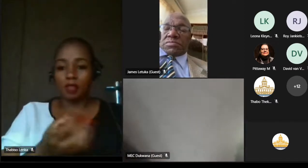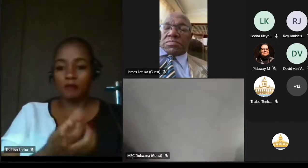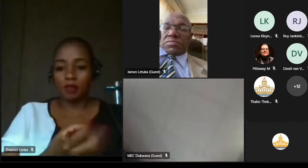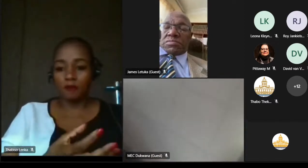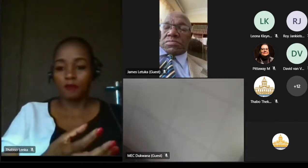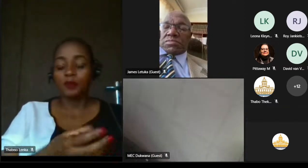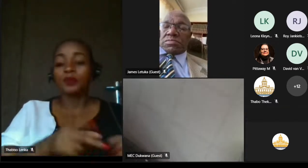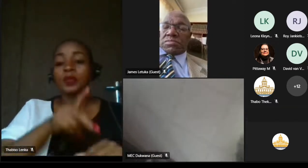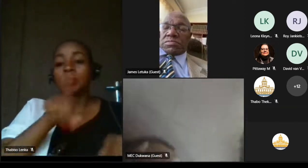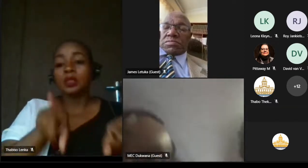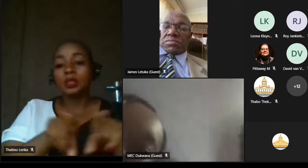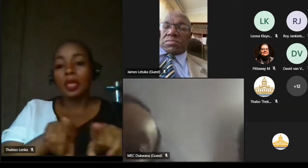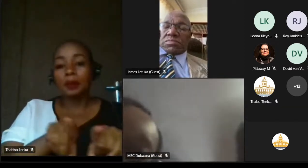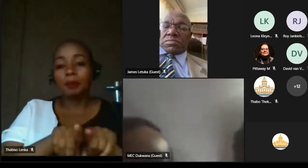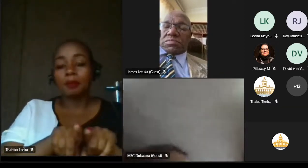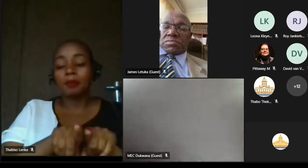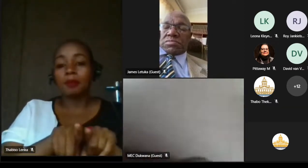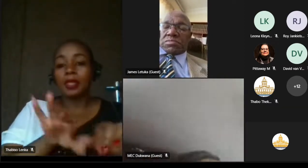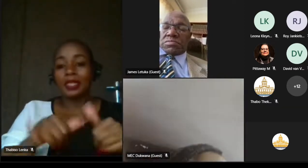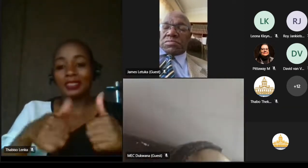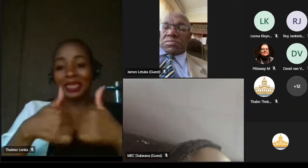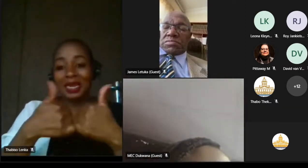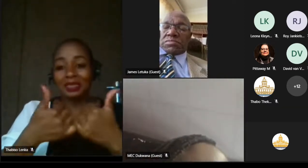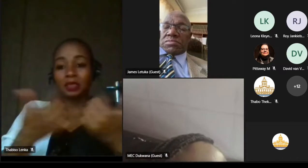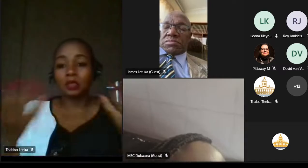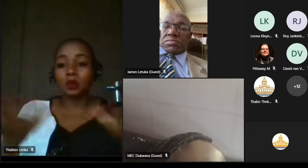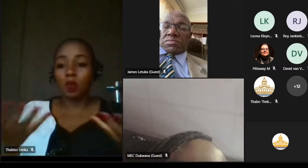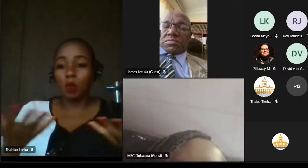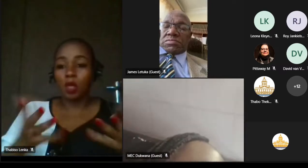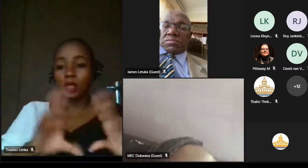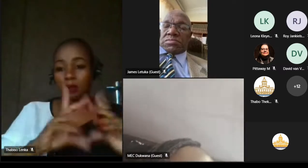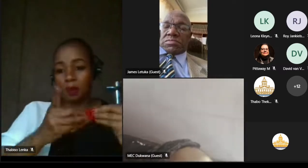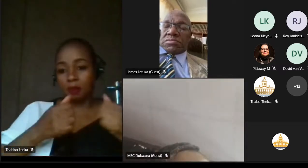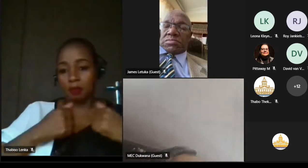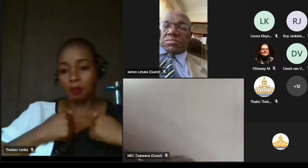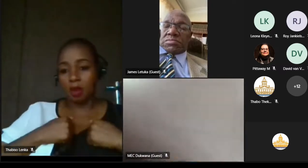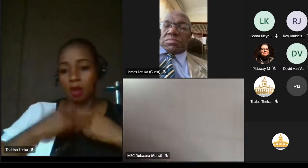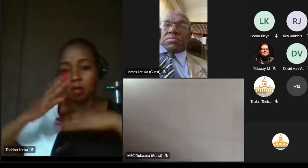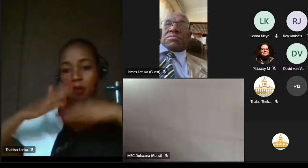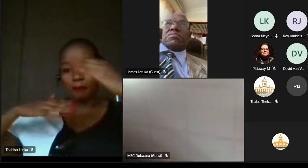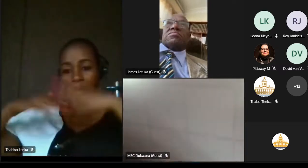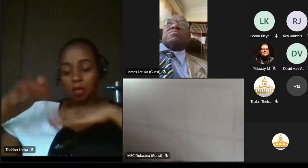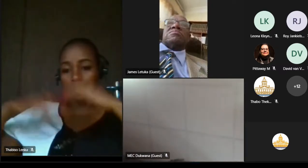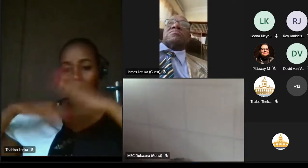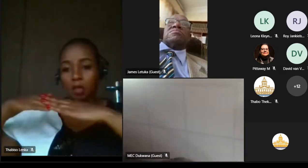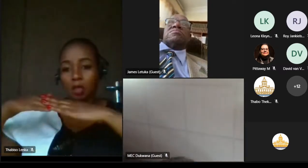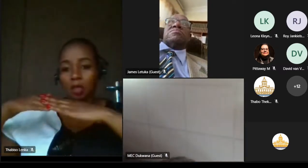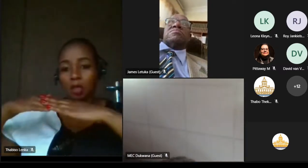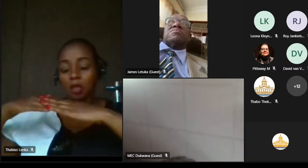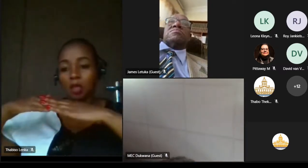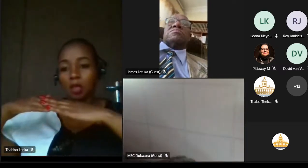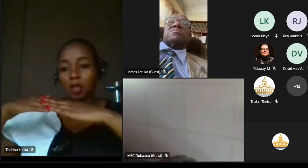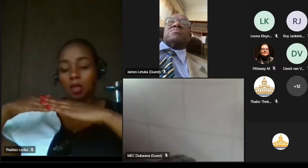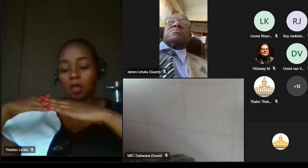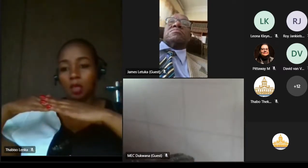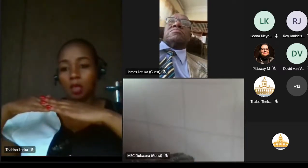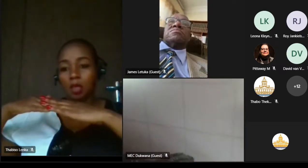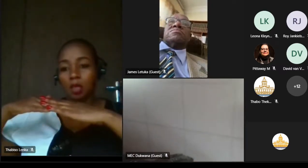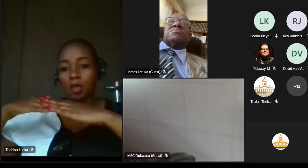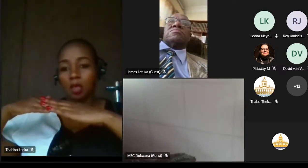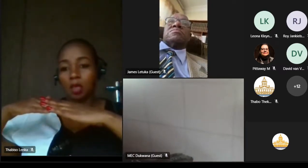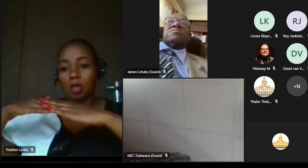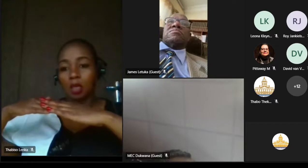Honorable Speaker, the outstanding challenge in the Department of Public Works and Infrastructure is the